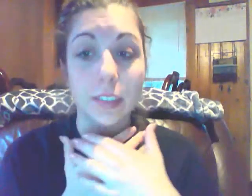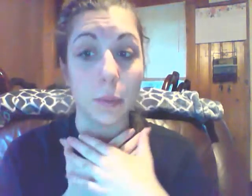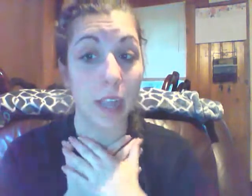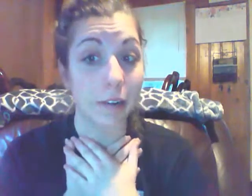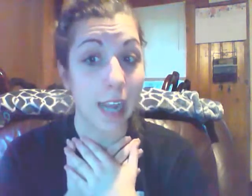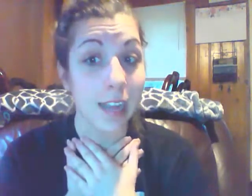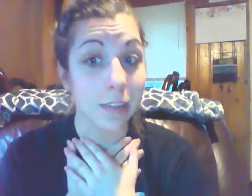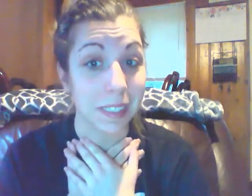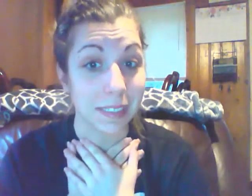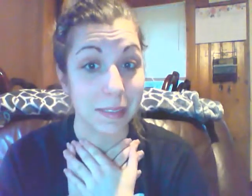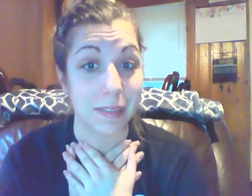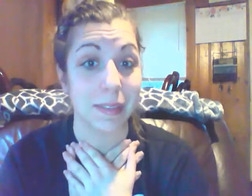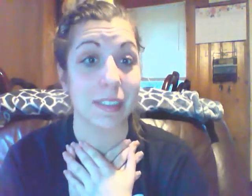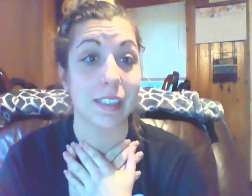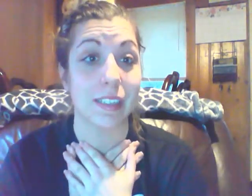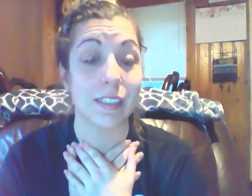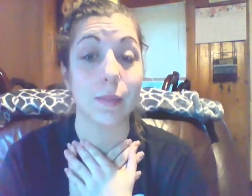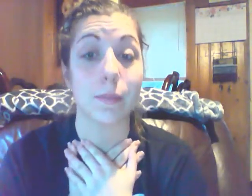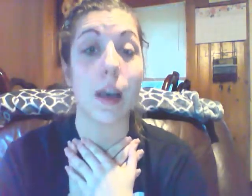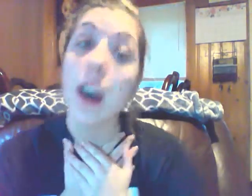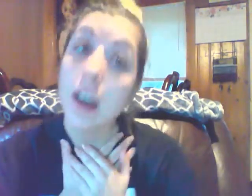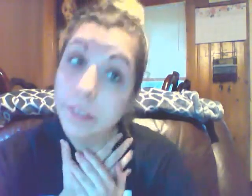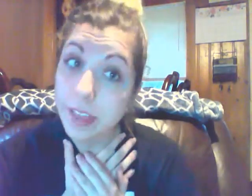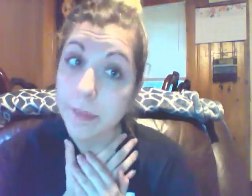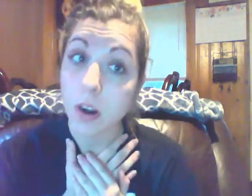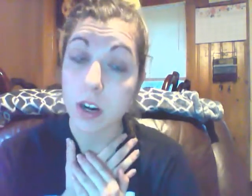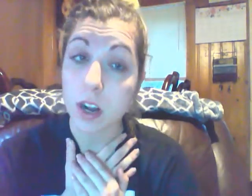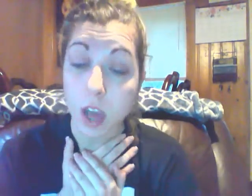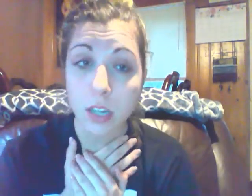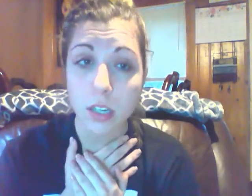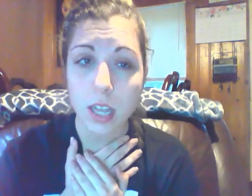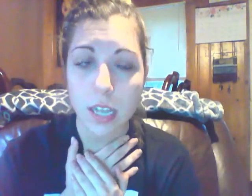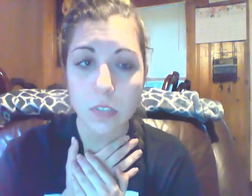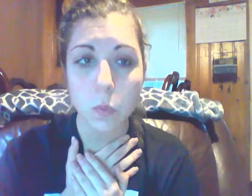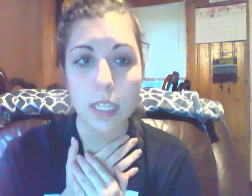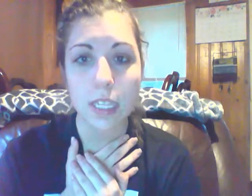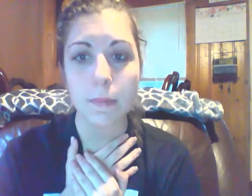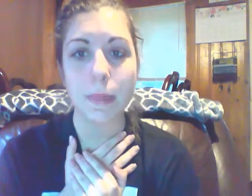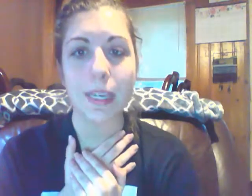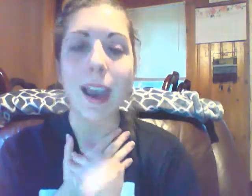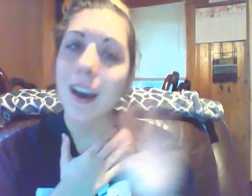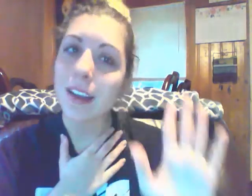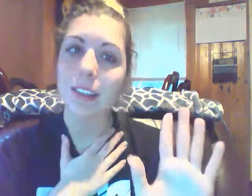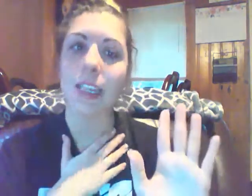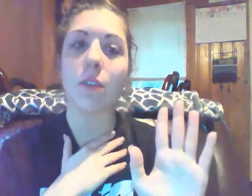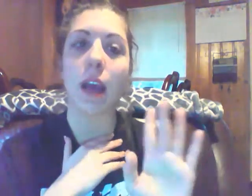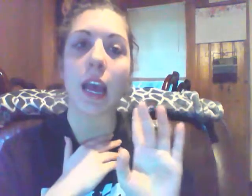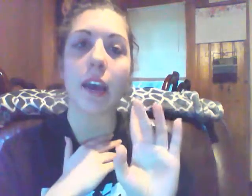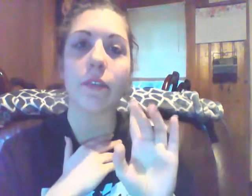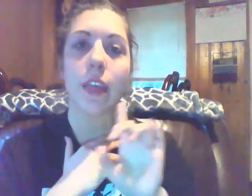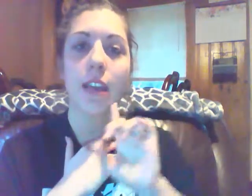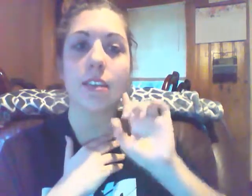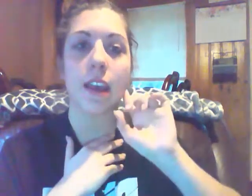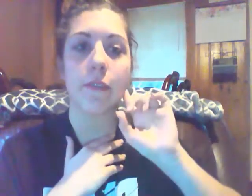The way I react, because some of them are not as willing because they don't have that